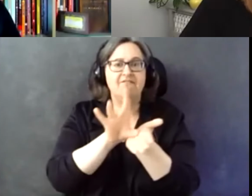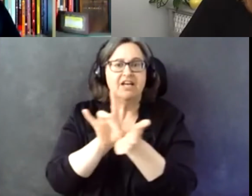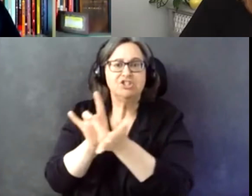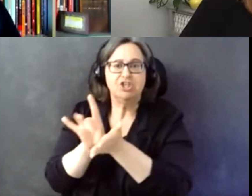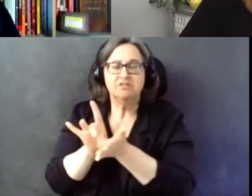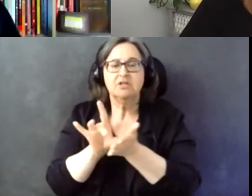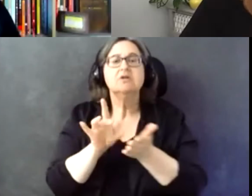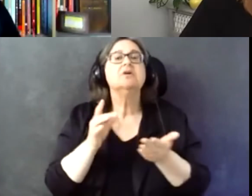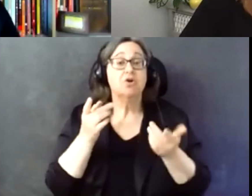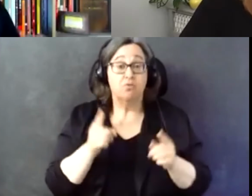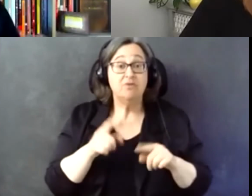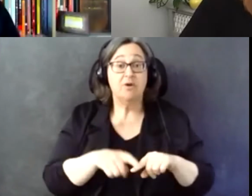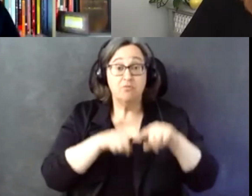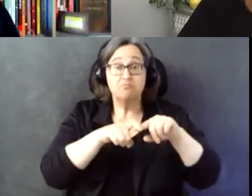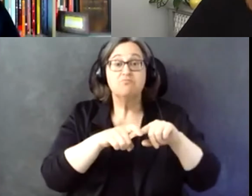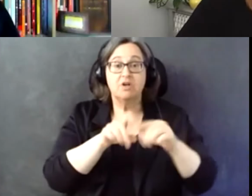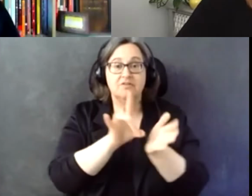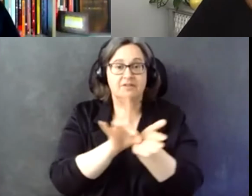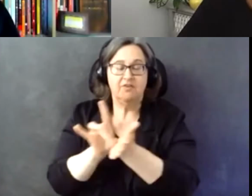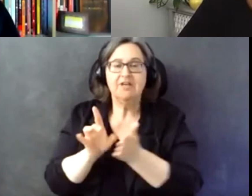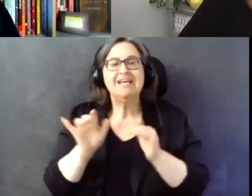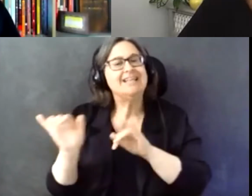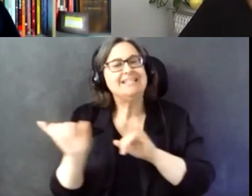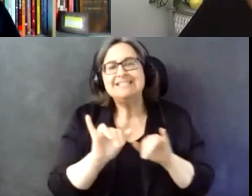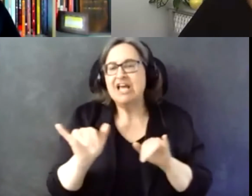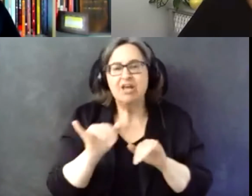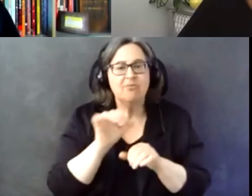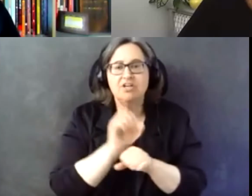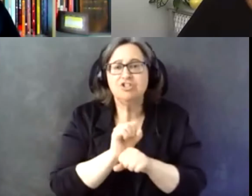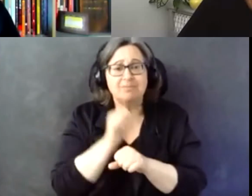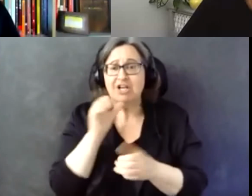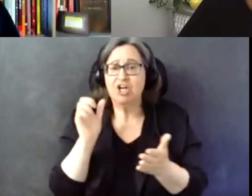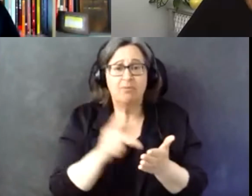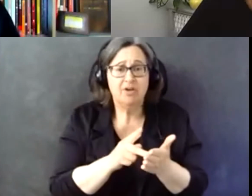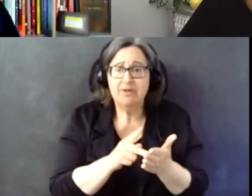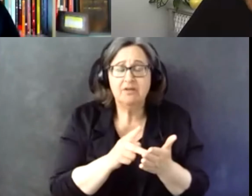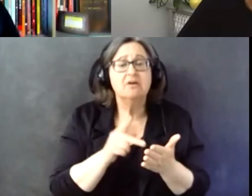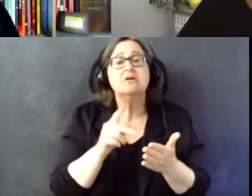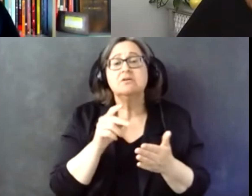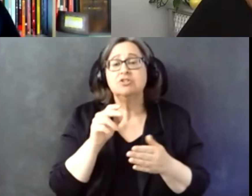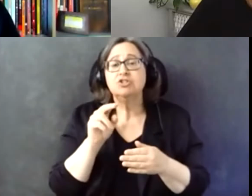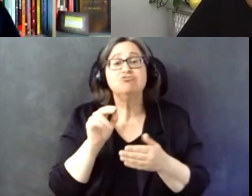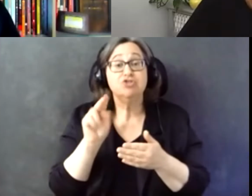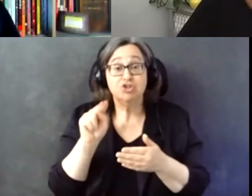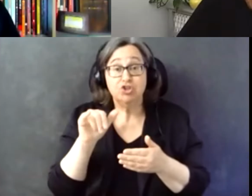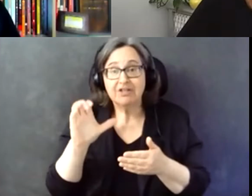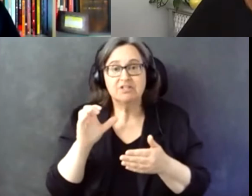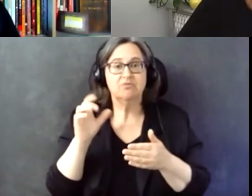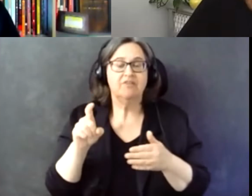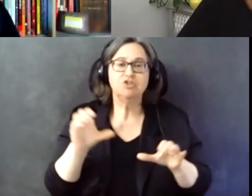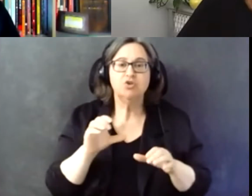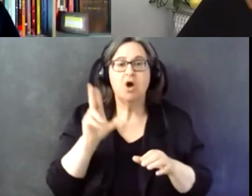eviction moratorium comes out helping people with you know the same jobs are not returning to new york to do employment and training but then when we think about you know